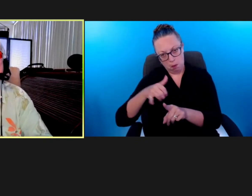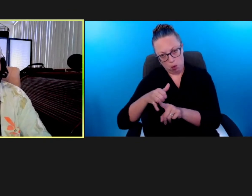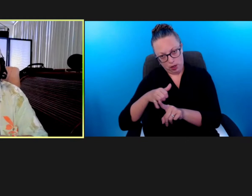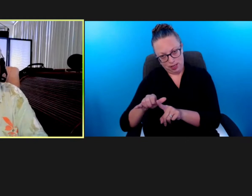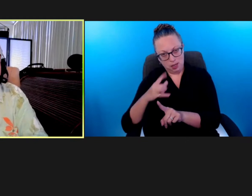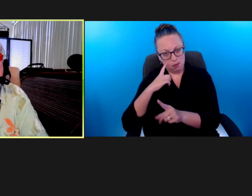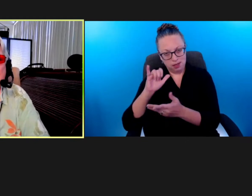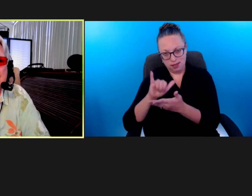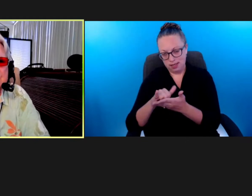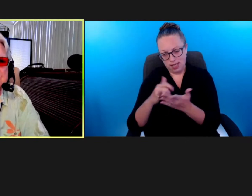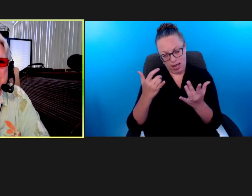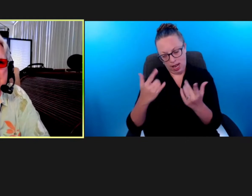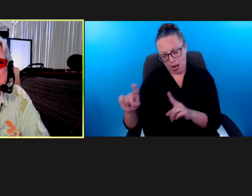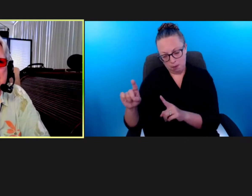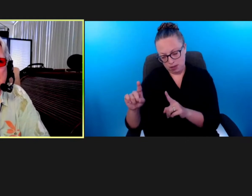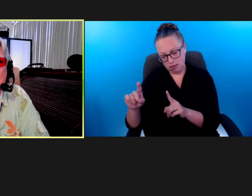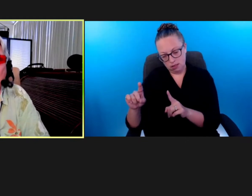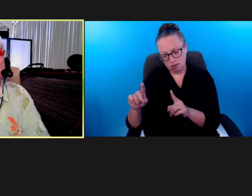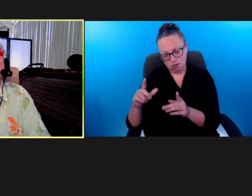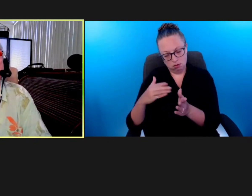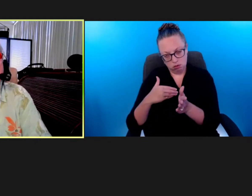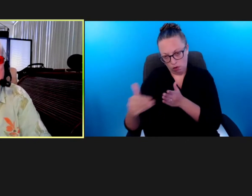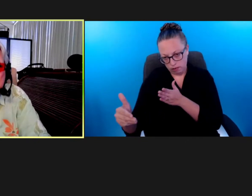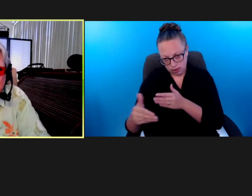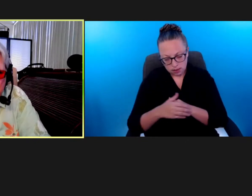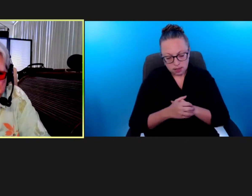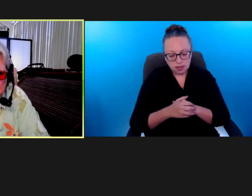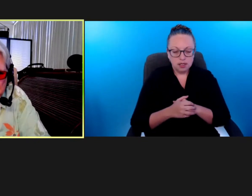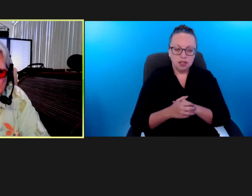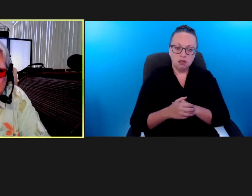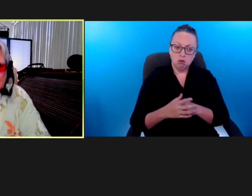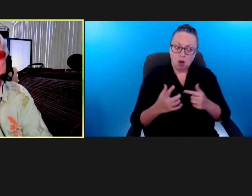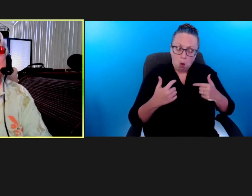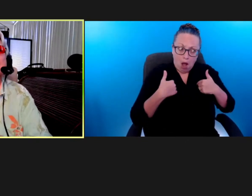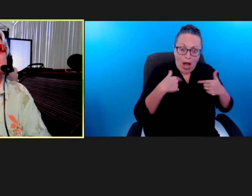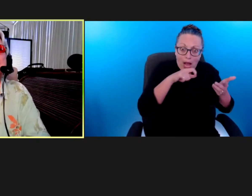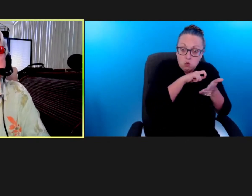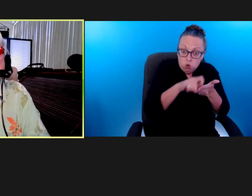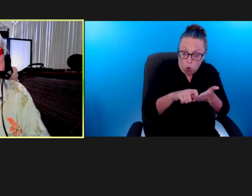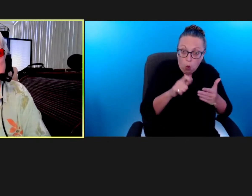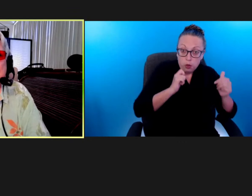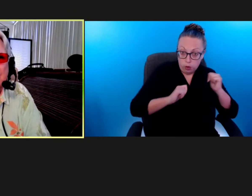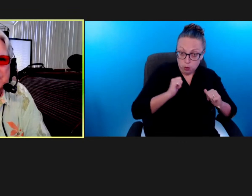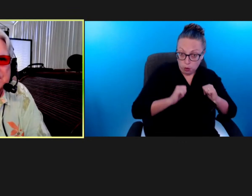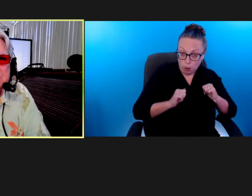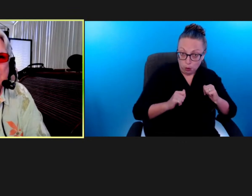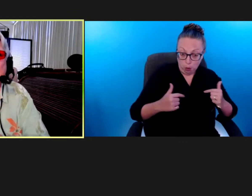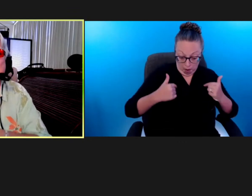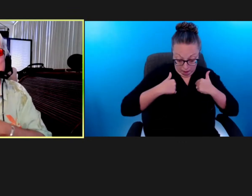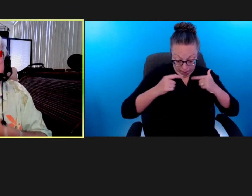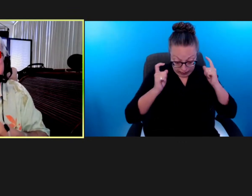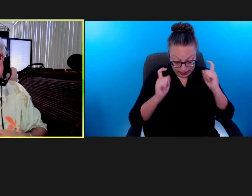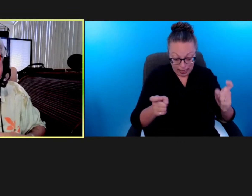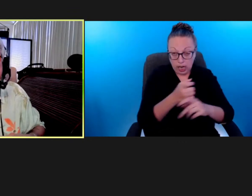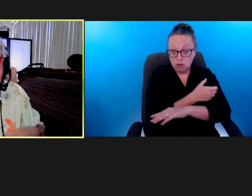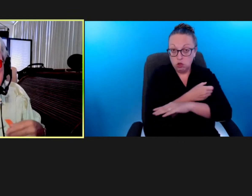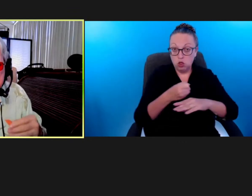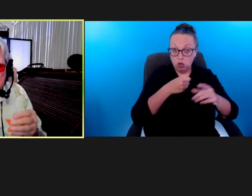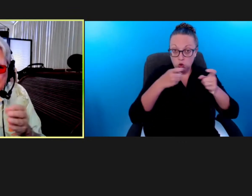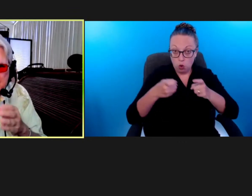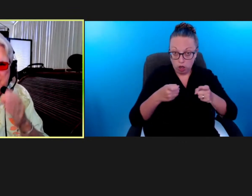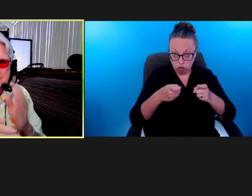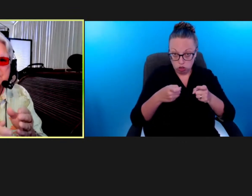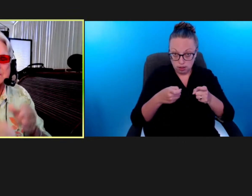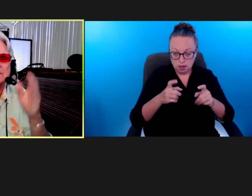commonplace against devalued students. Although I had written the show and even given stage directions, the director and